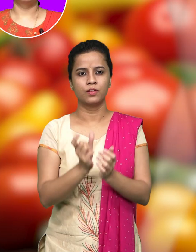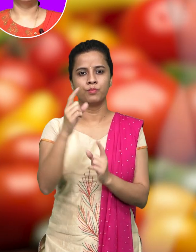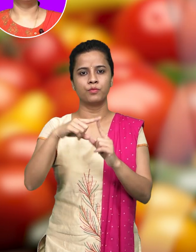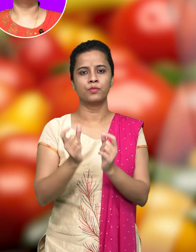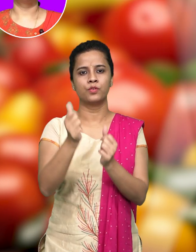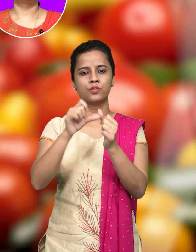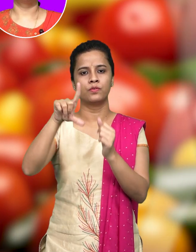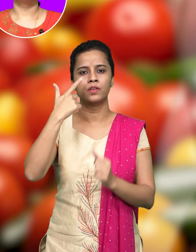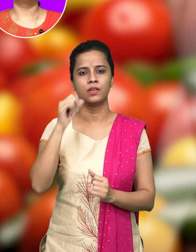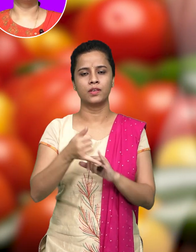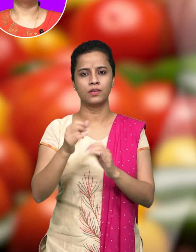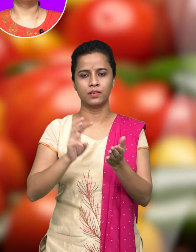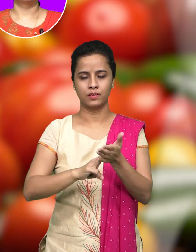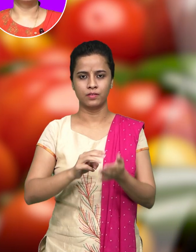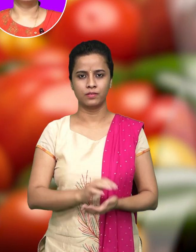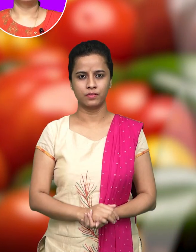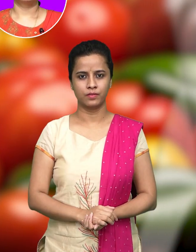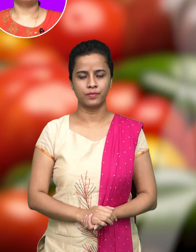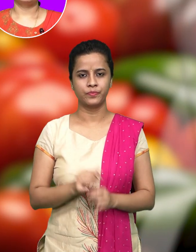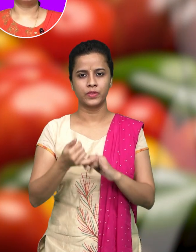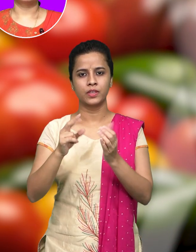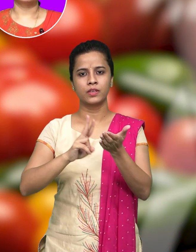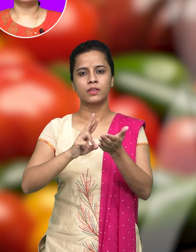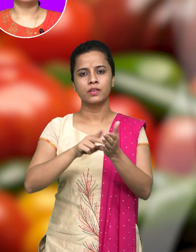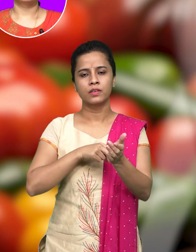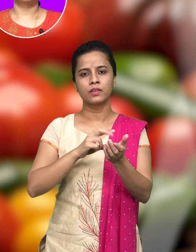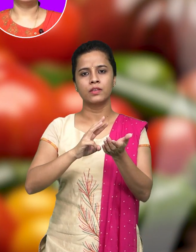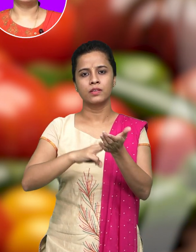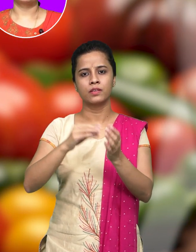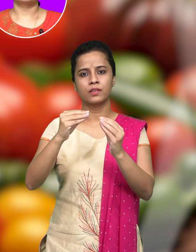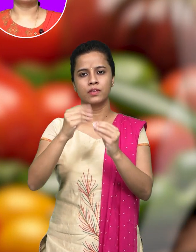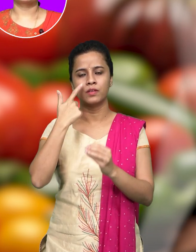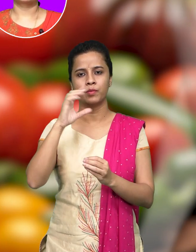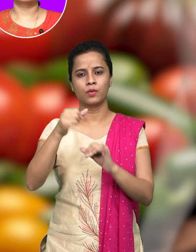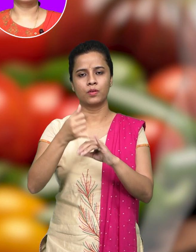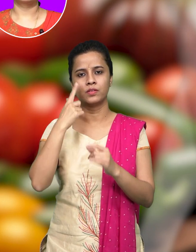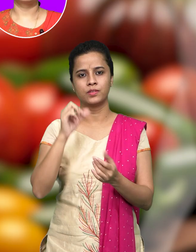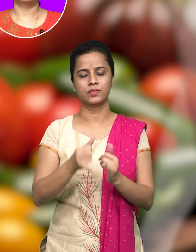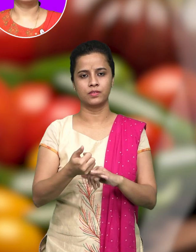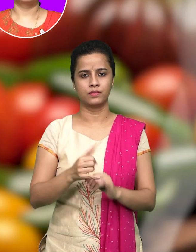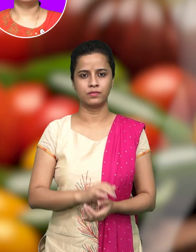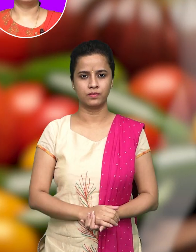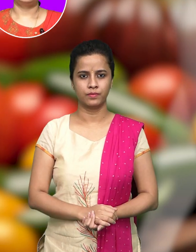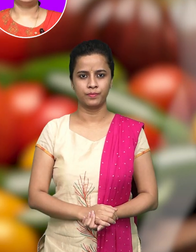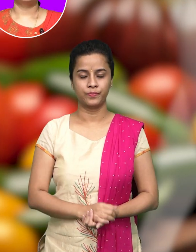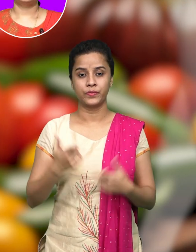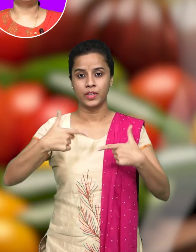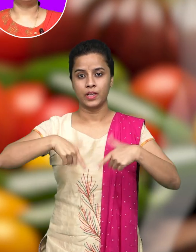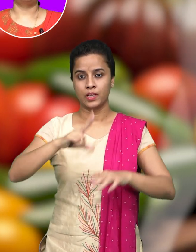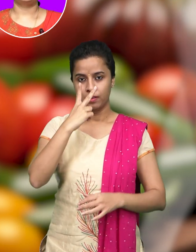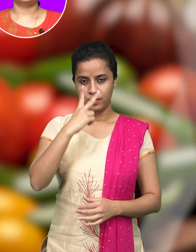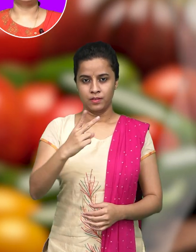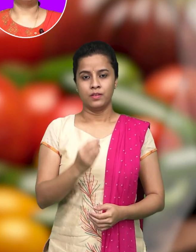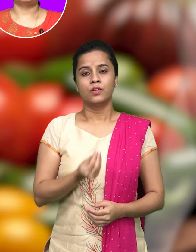mutualism, symbiosis. Let's see